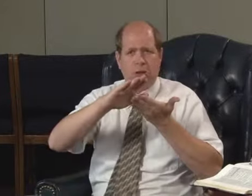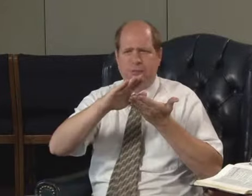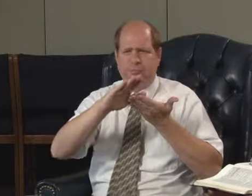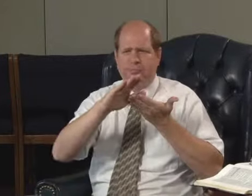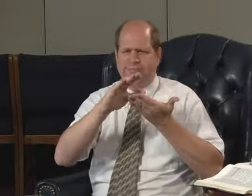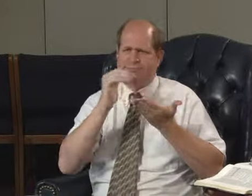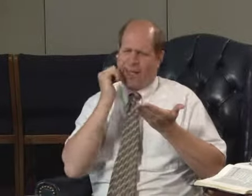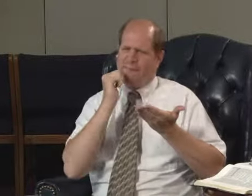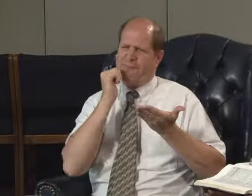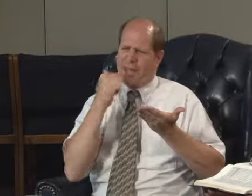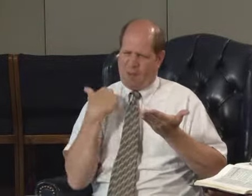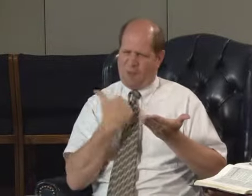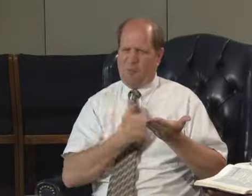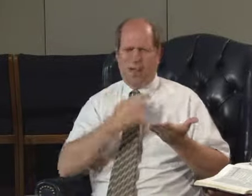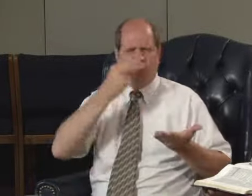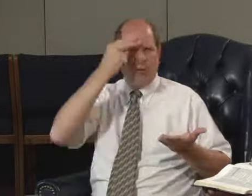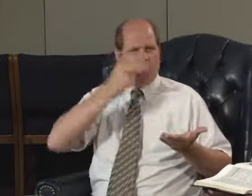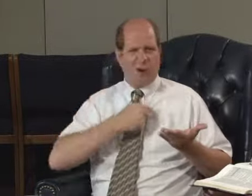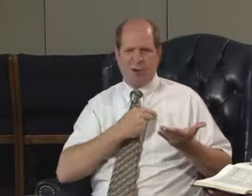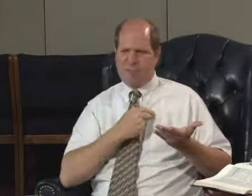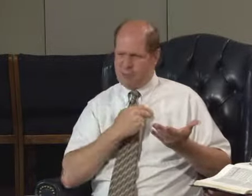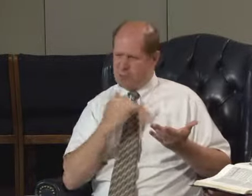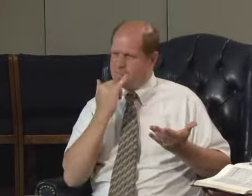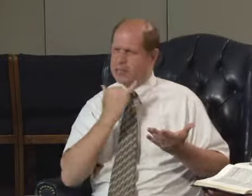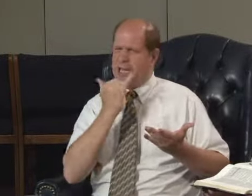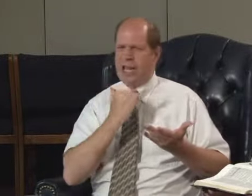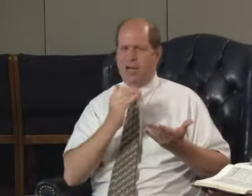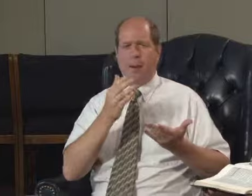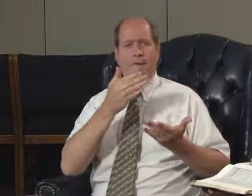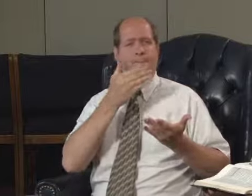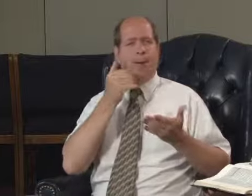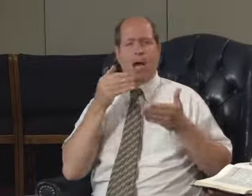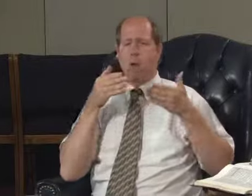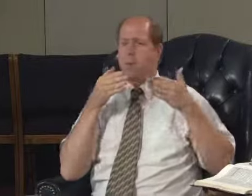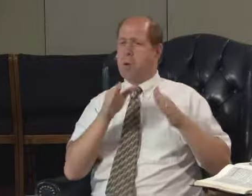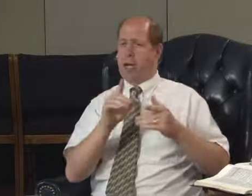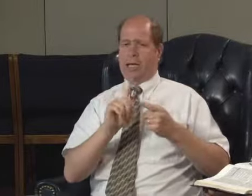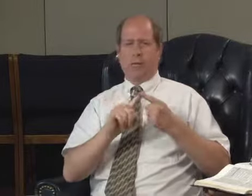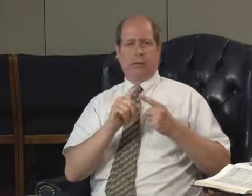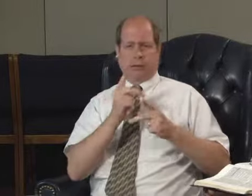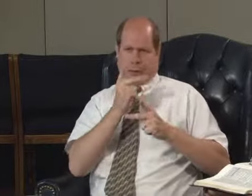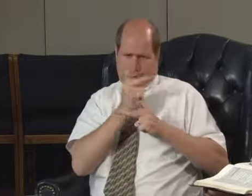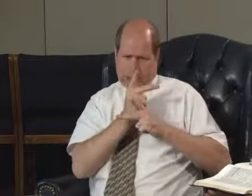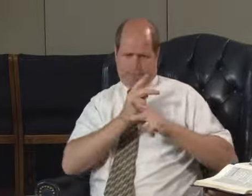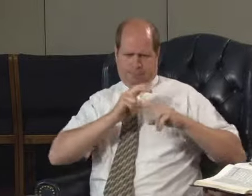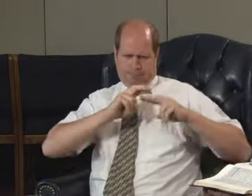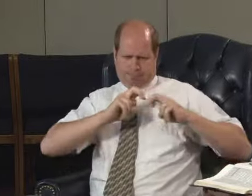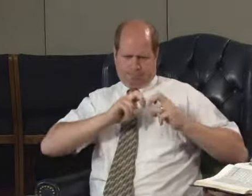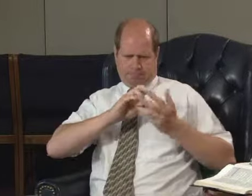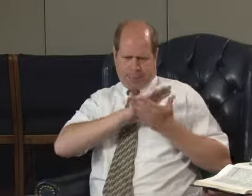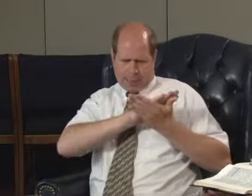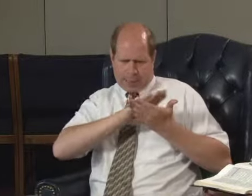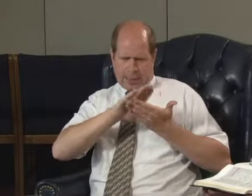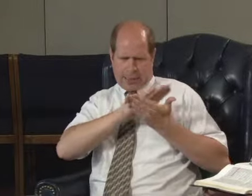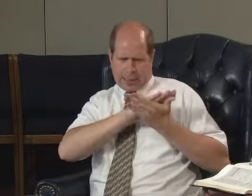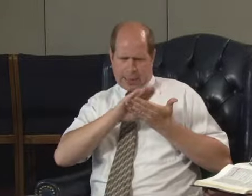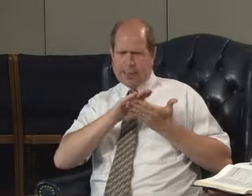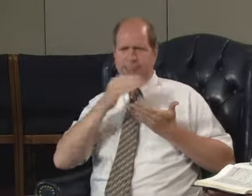keep 100% pure and perfect. We are human. We make mistakes. But the best way is